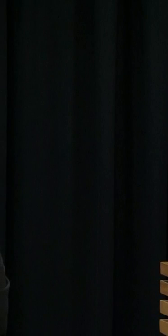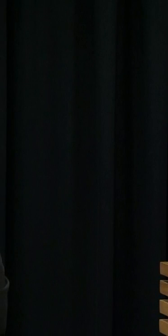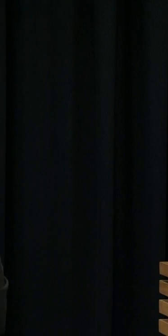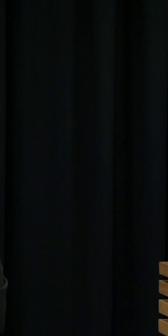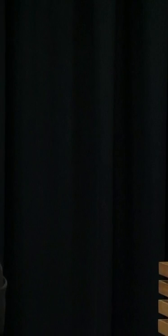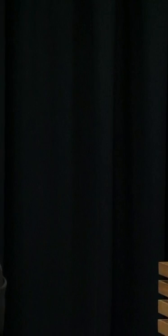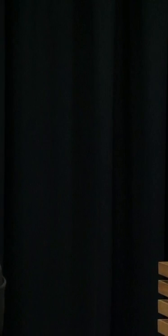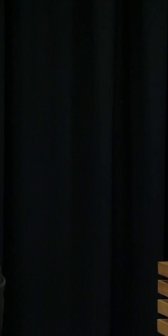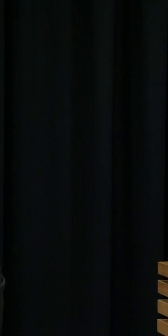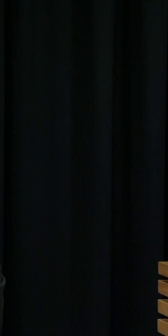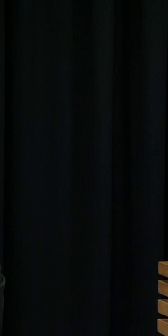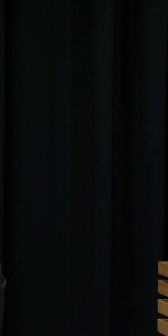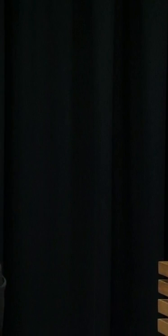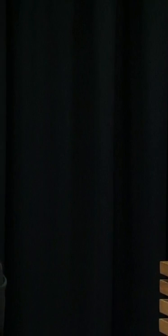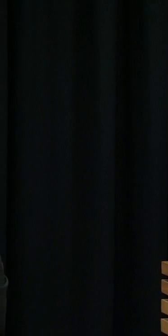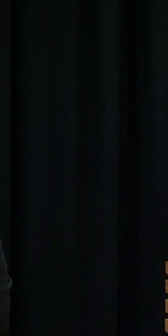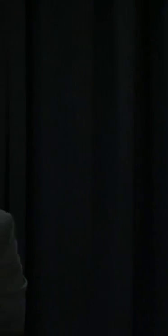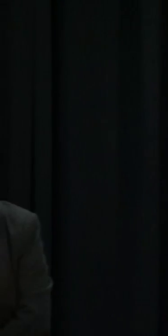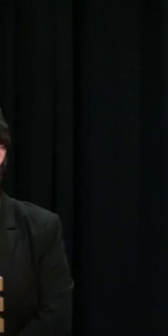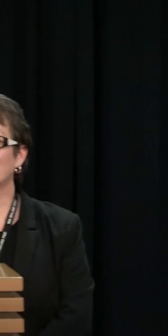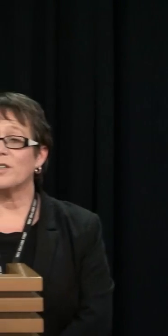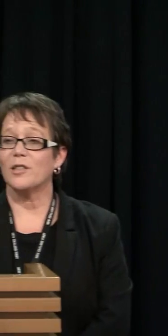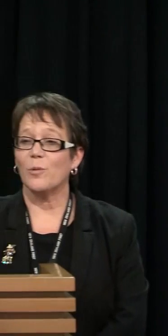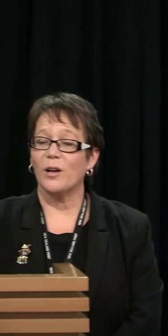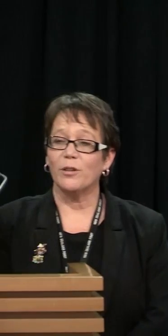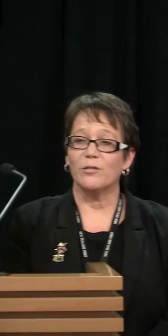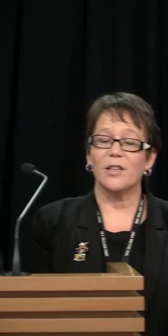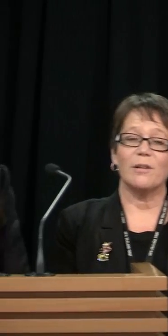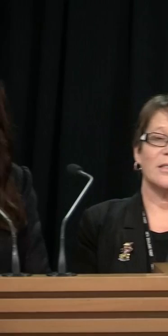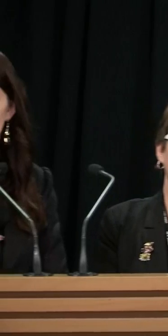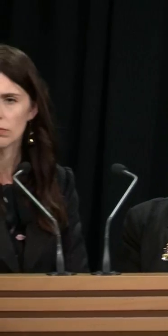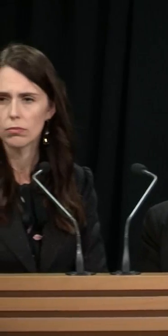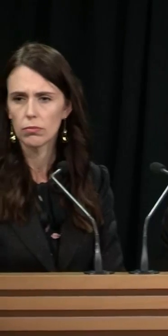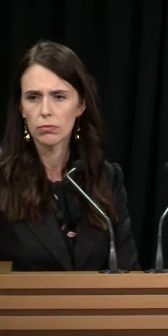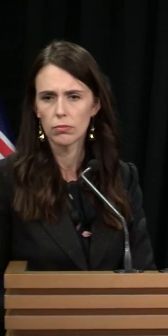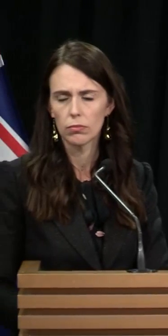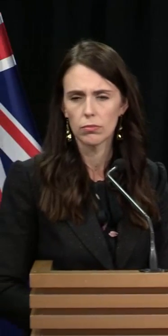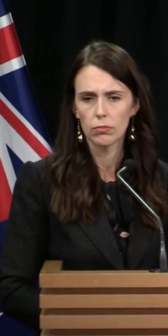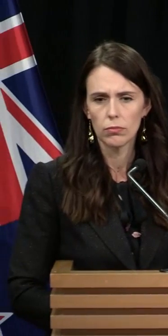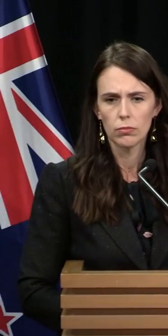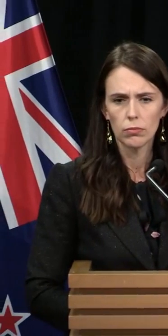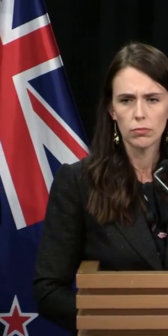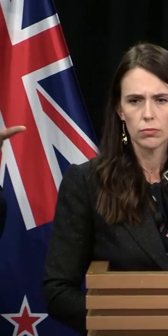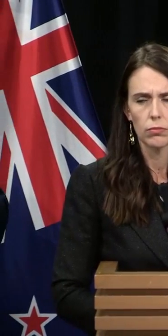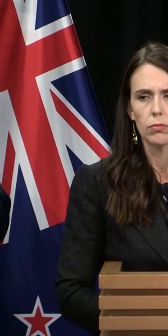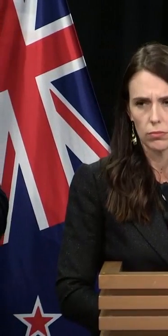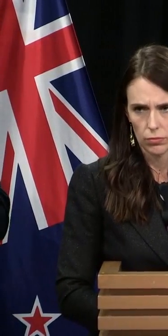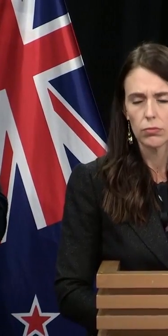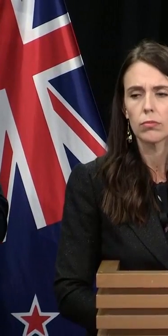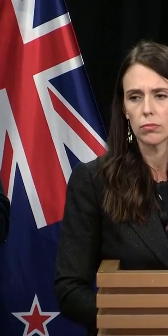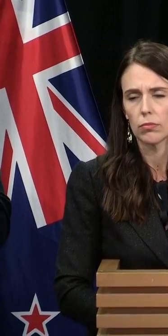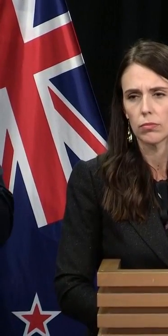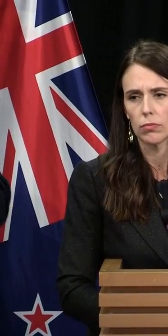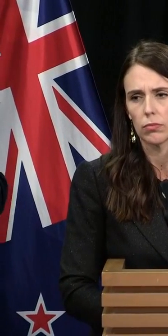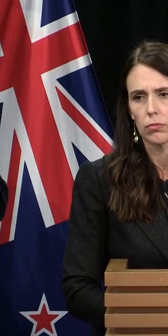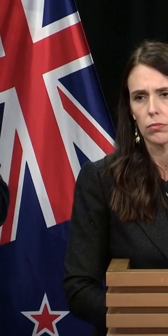numbers that we're talking about? That's very difficult, and that's one of the reasons why what you'll see once the cabinet paper ends up in the public domain, and